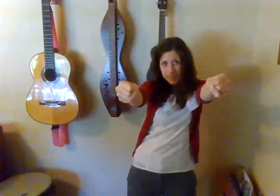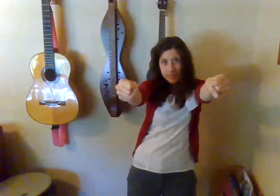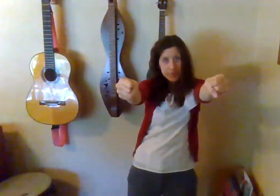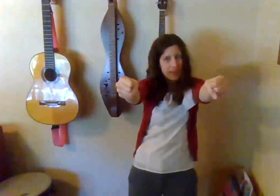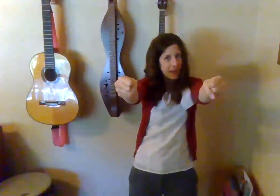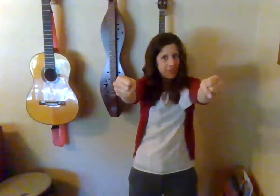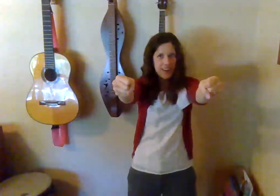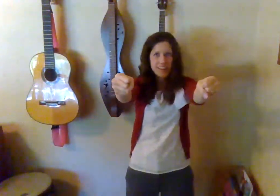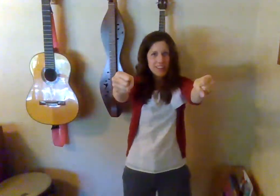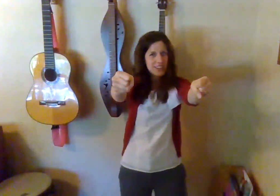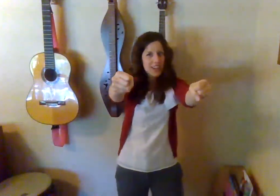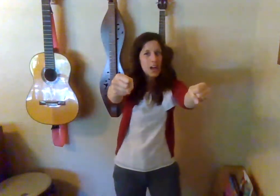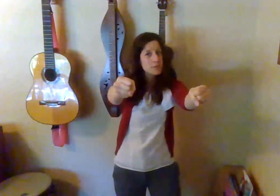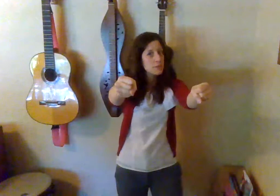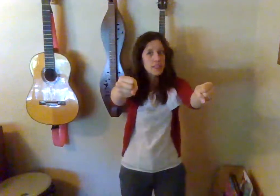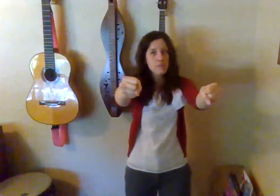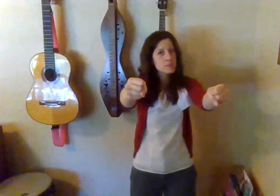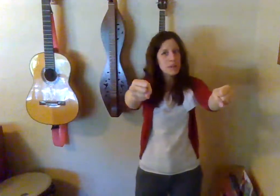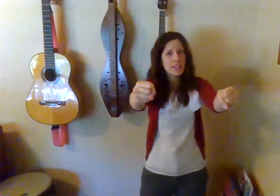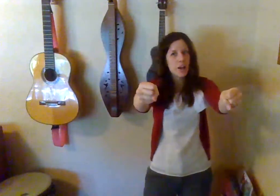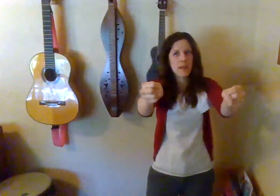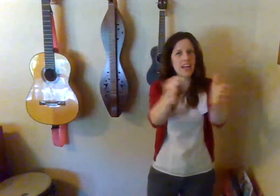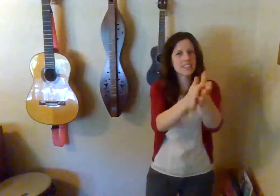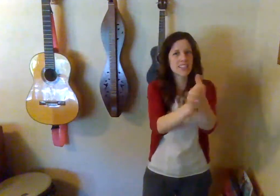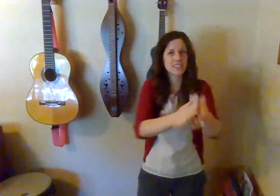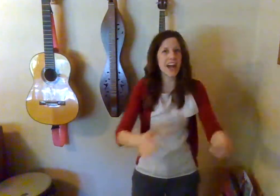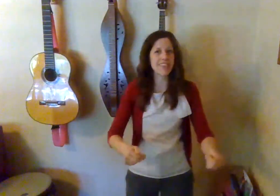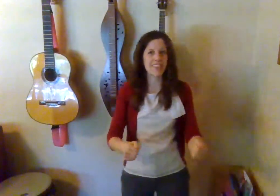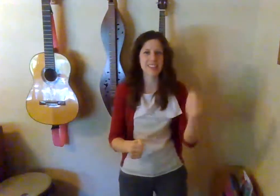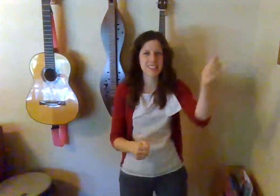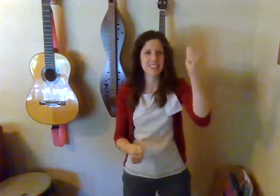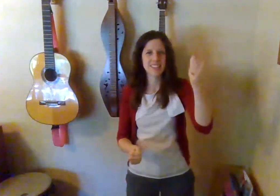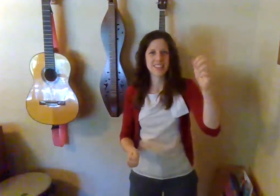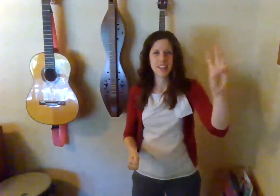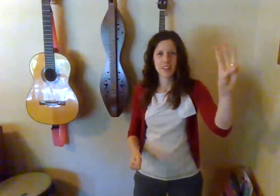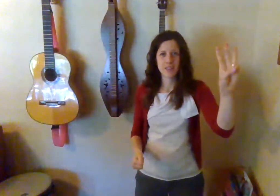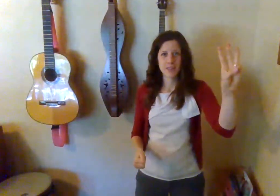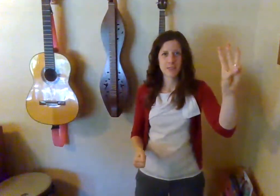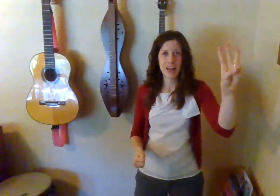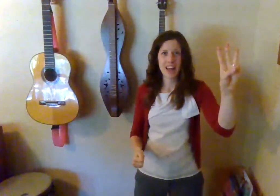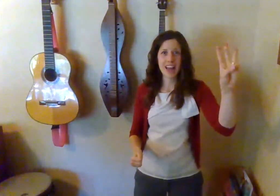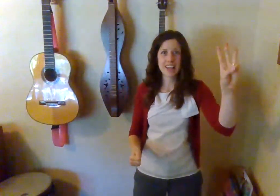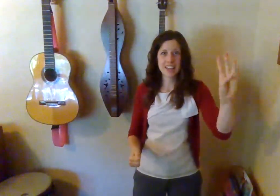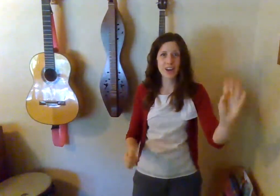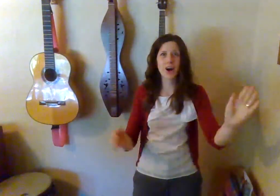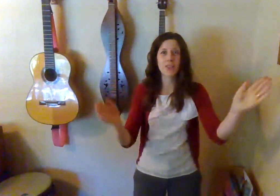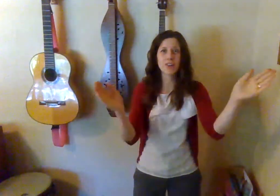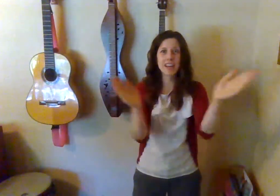All right. Here it comes. Medium speed coming at you. You got this. Ready, go. Three.